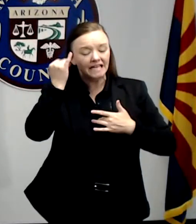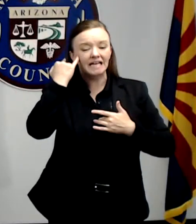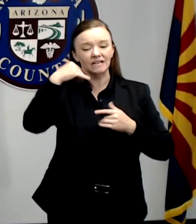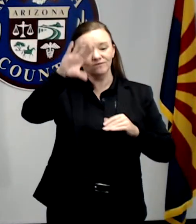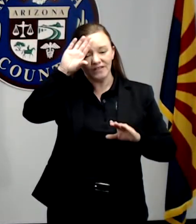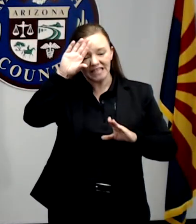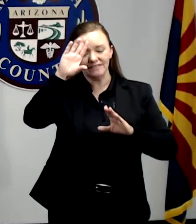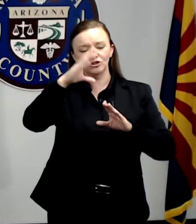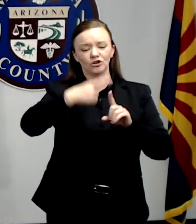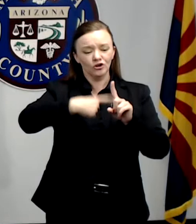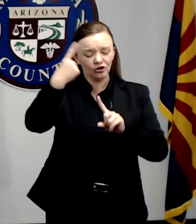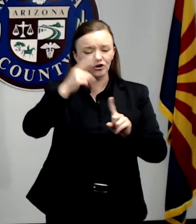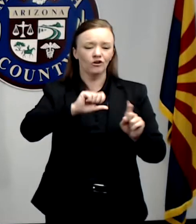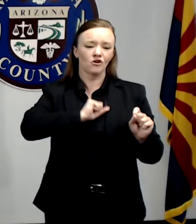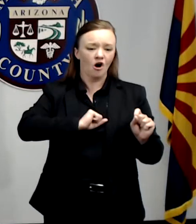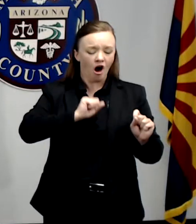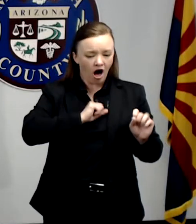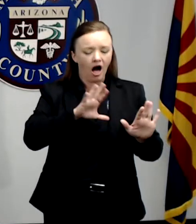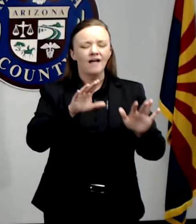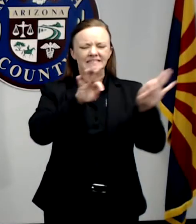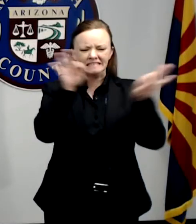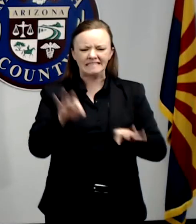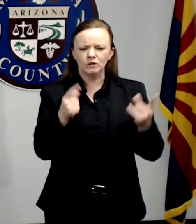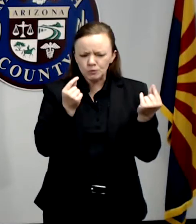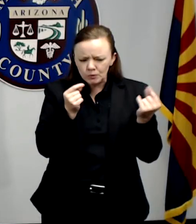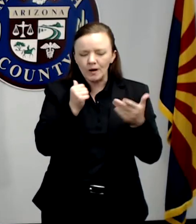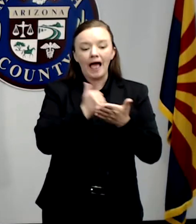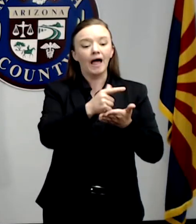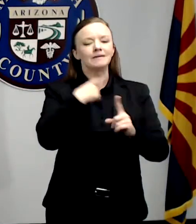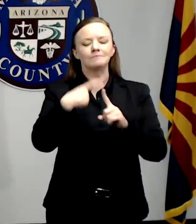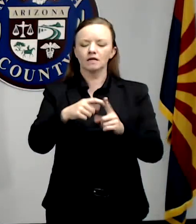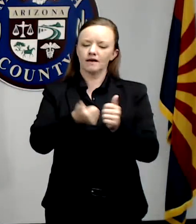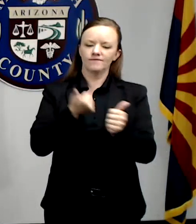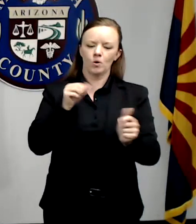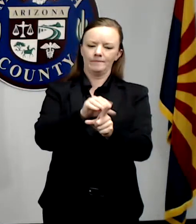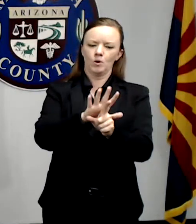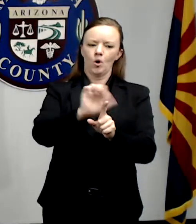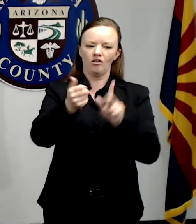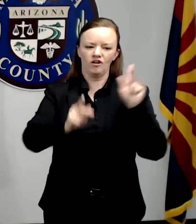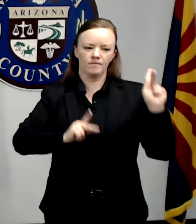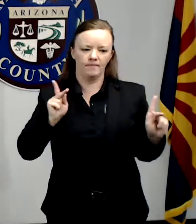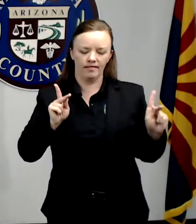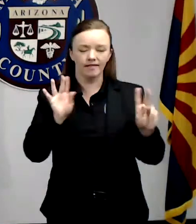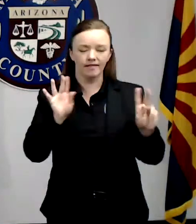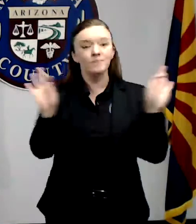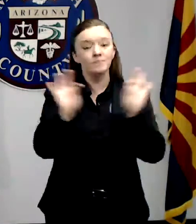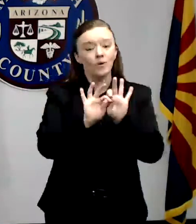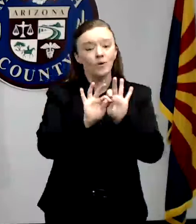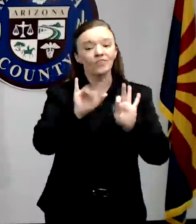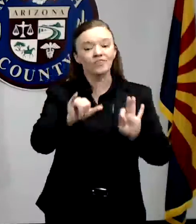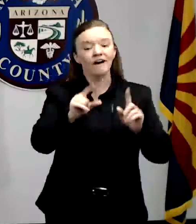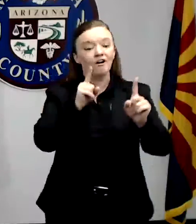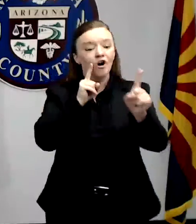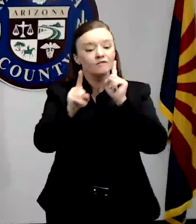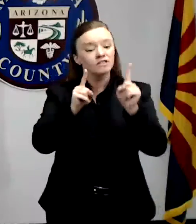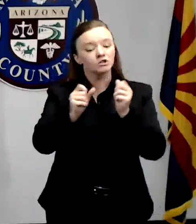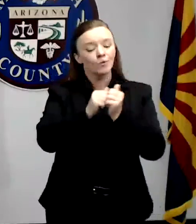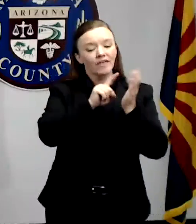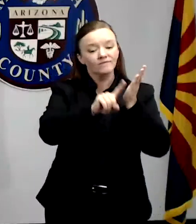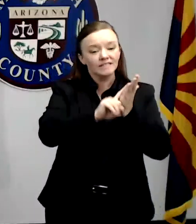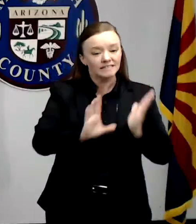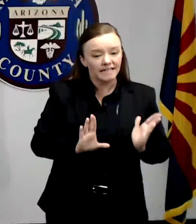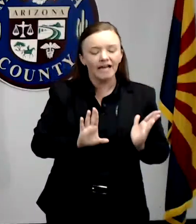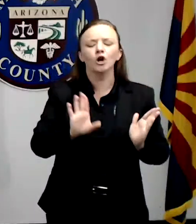get treated and to avoid exposing others. It's important for to know that these conversations are confidential, and when they're calling